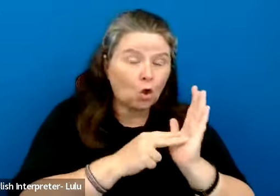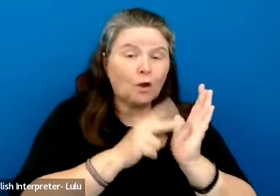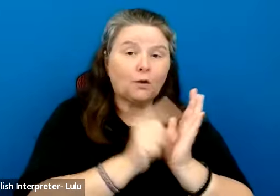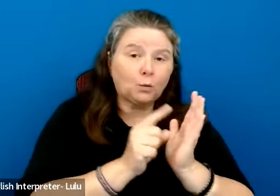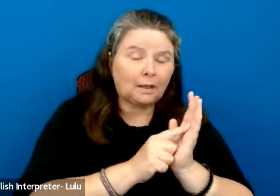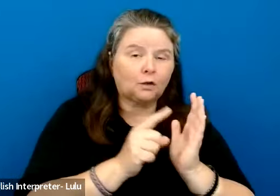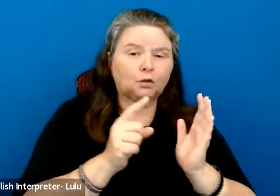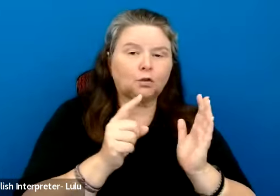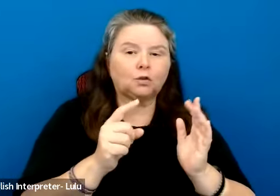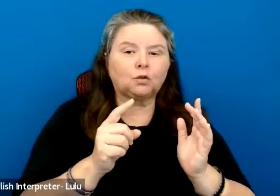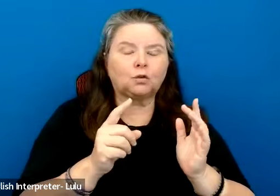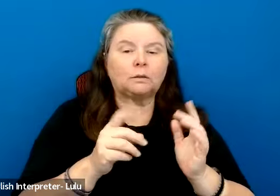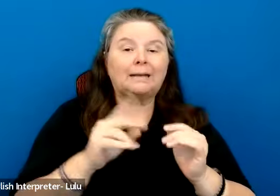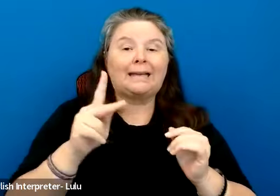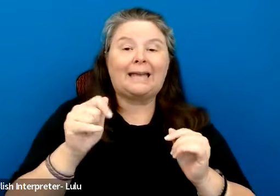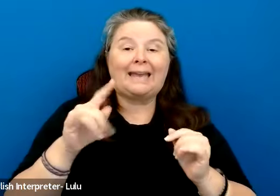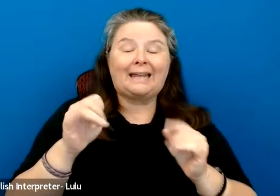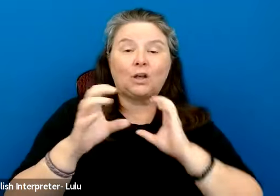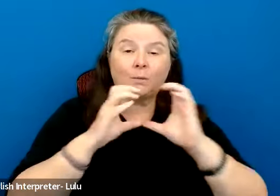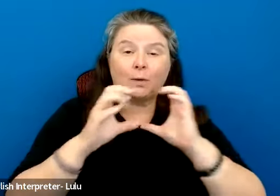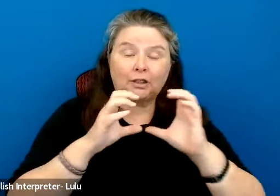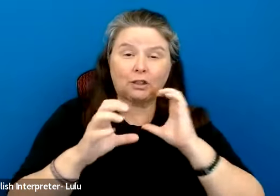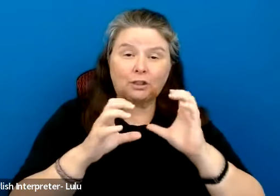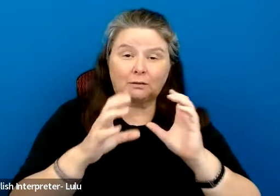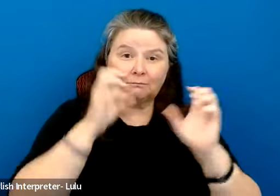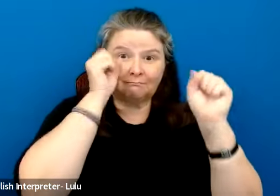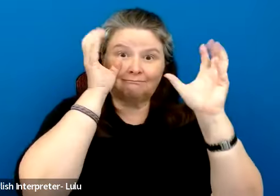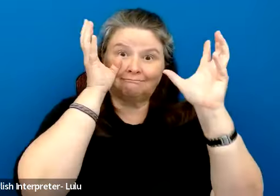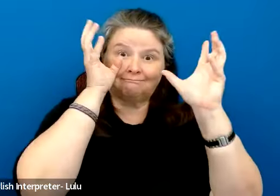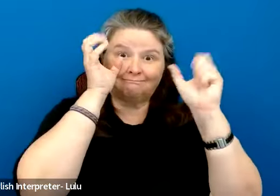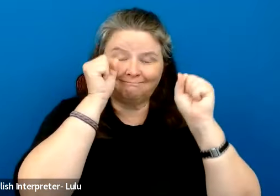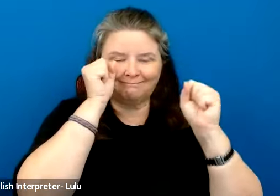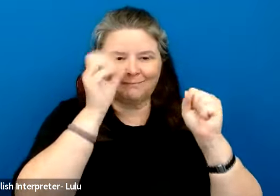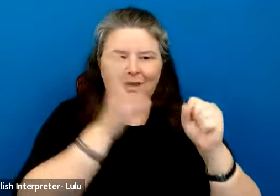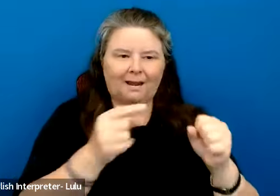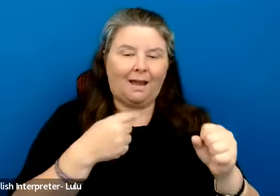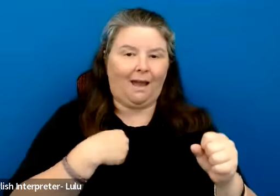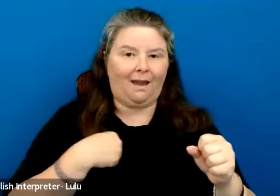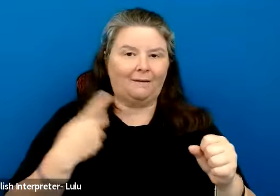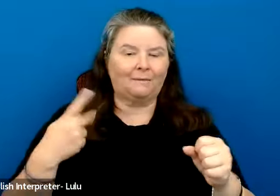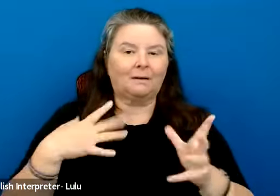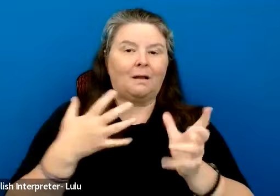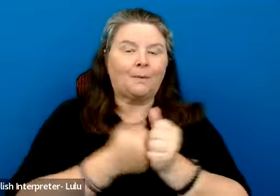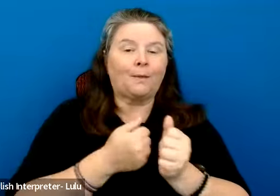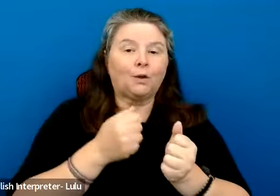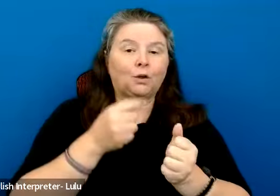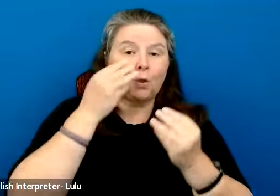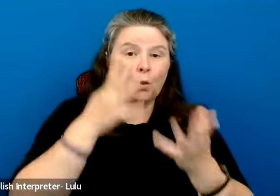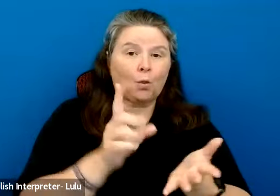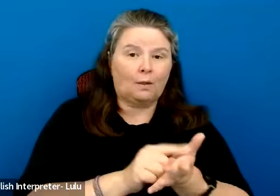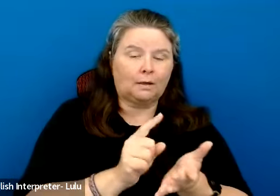newsletter. Katie, the communications extraordinaire, and I update the newsletter